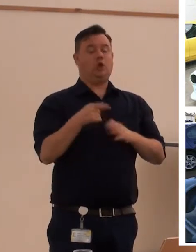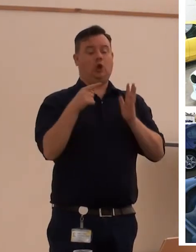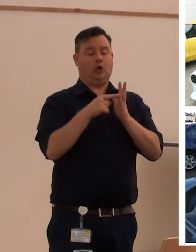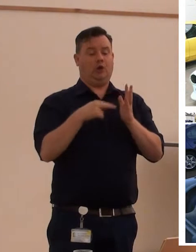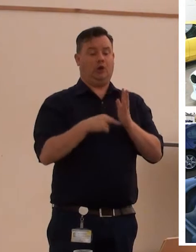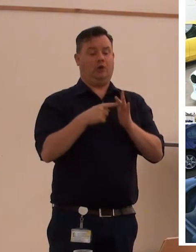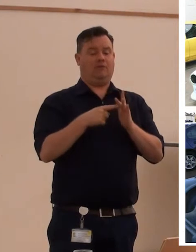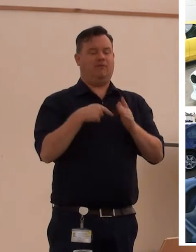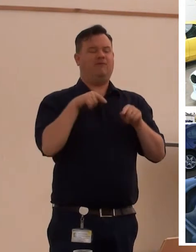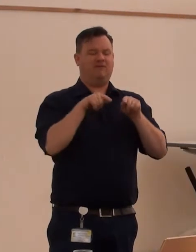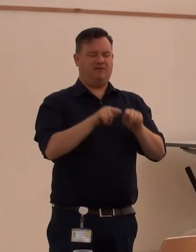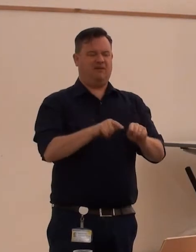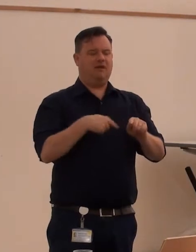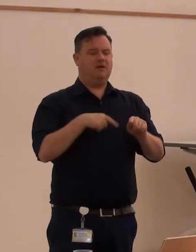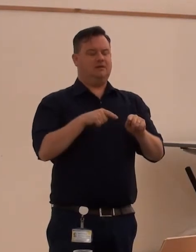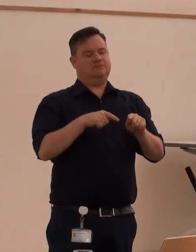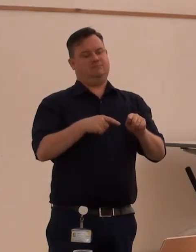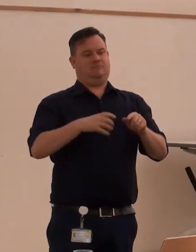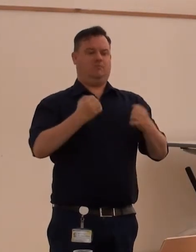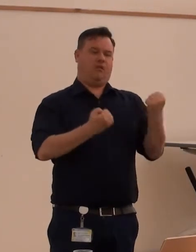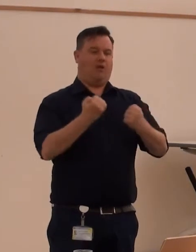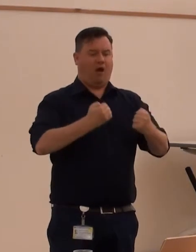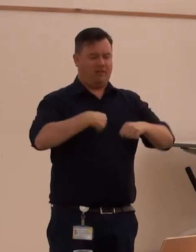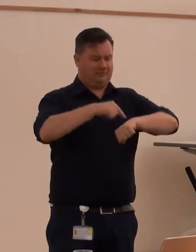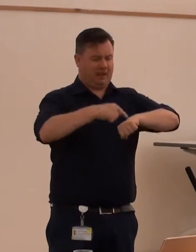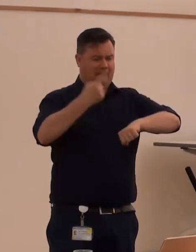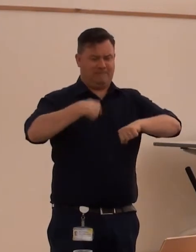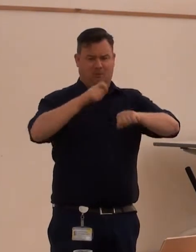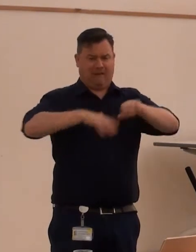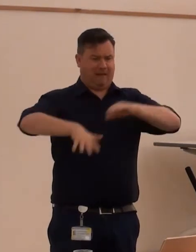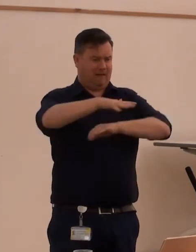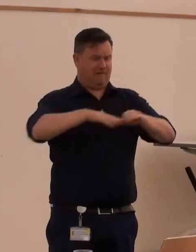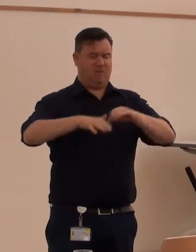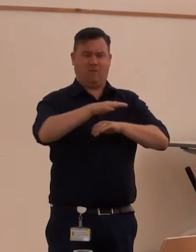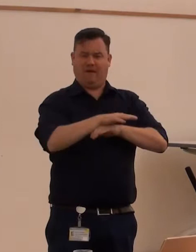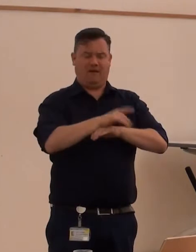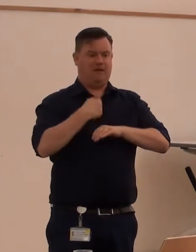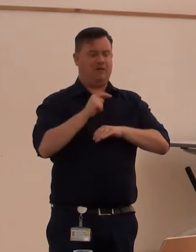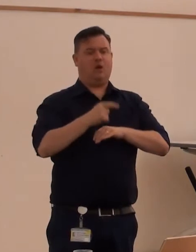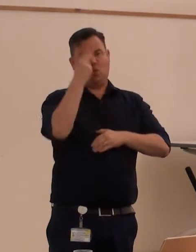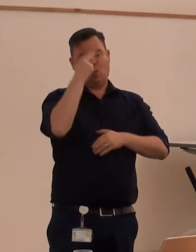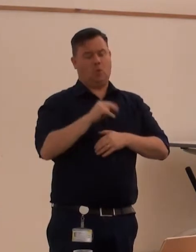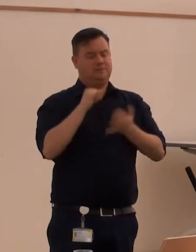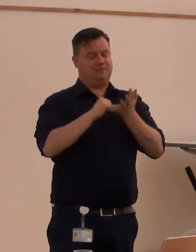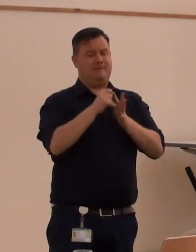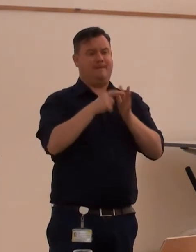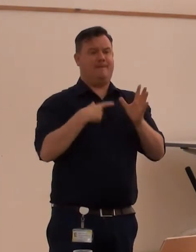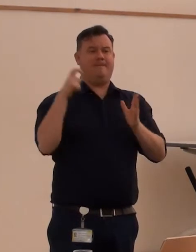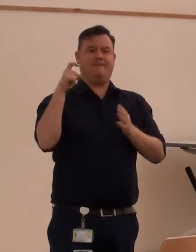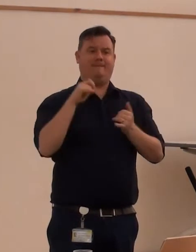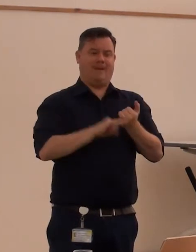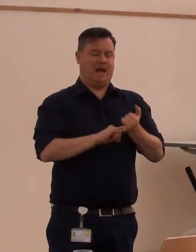in the ubiquitous Saslu, because they were all done in Saslu, and I was given to one of these. I used to